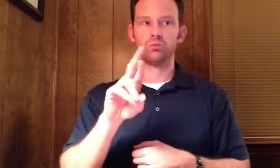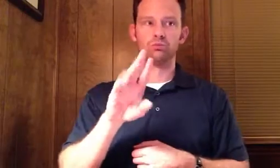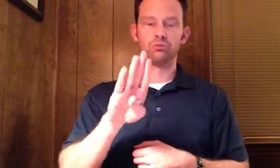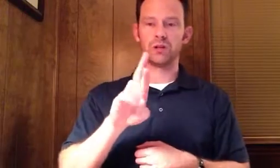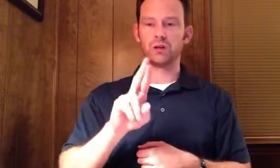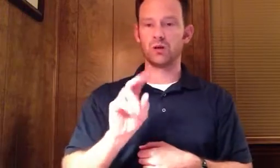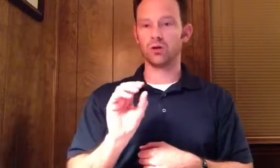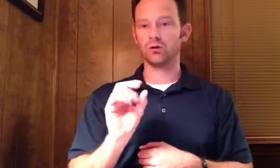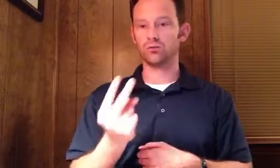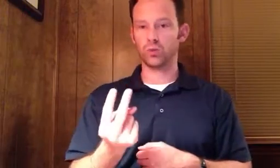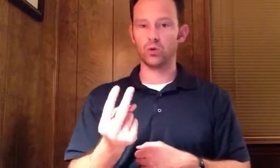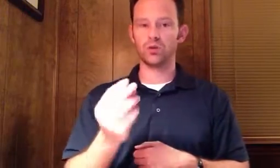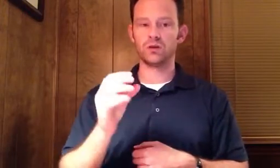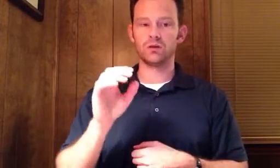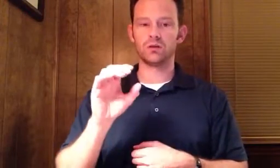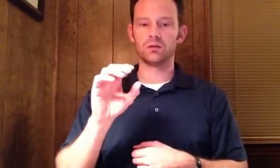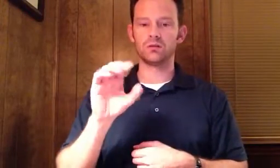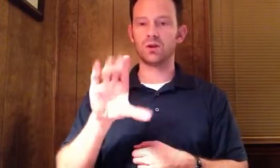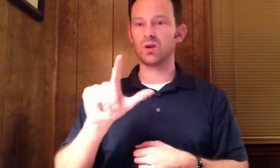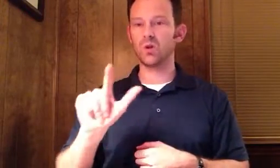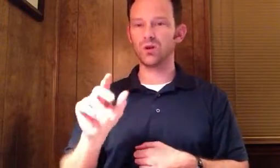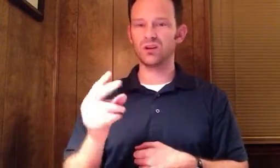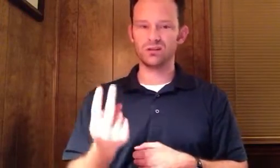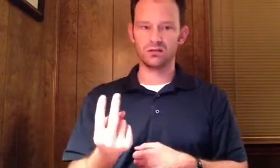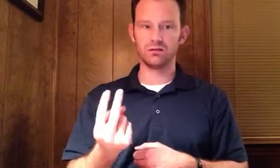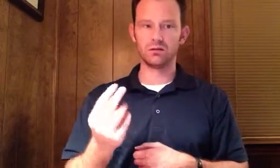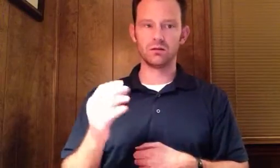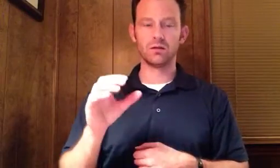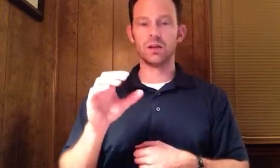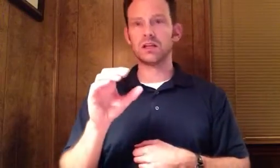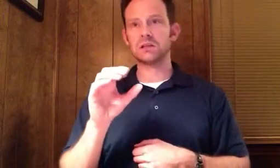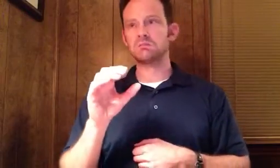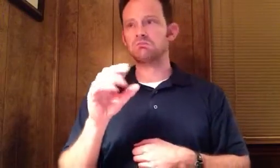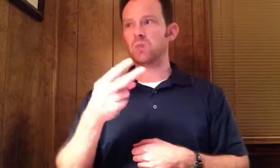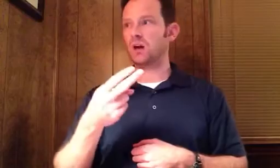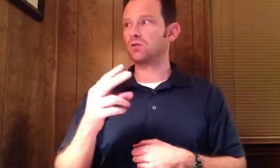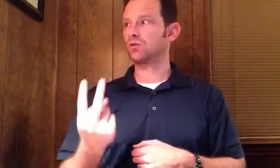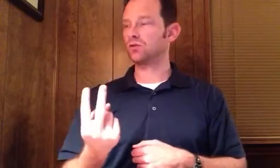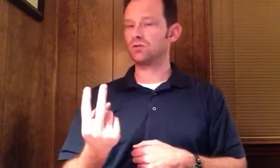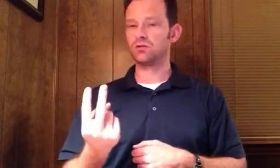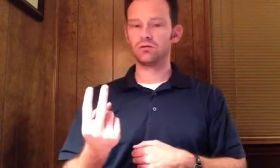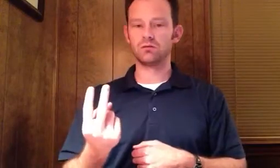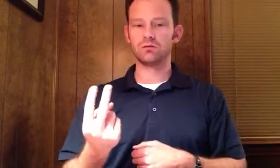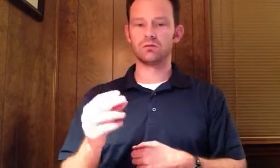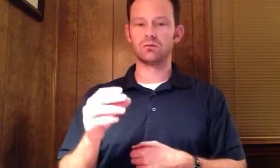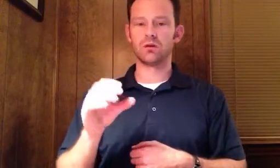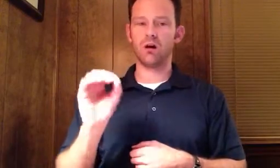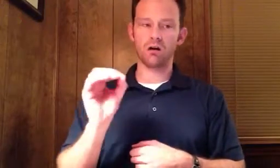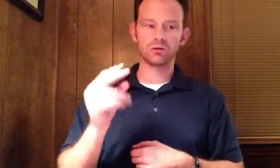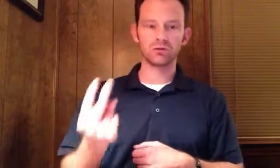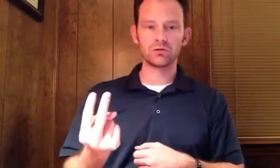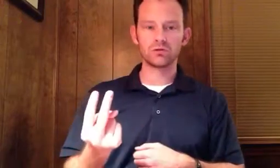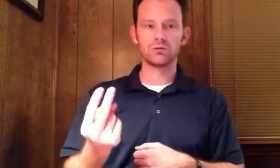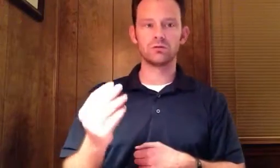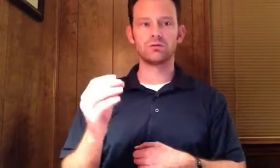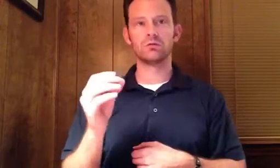is N2. Chlorine gas is Cl2. Hydrogen gas is H2. Oxygen gas is O2. And